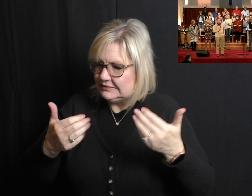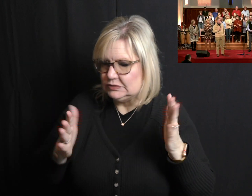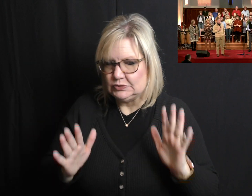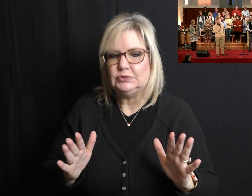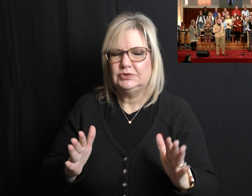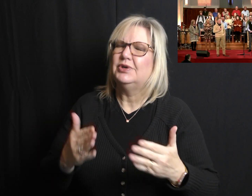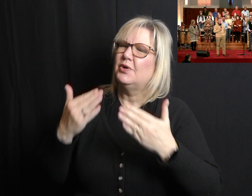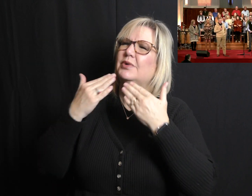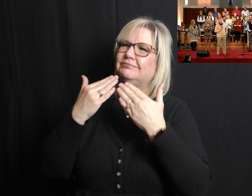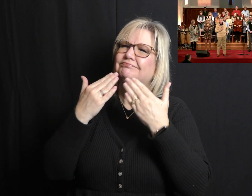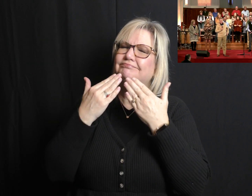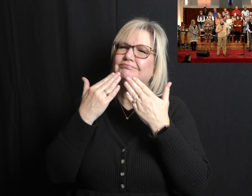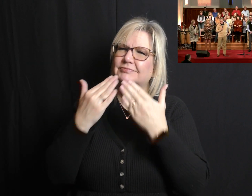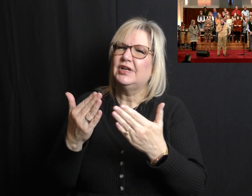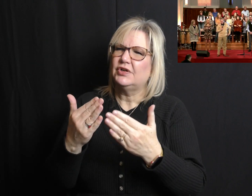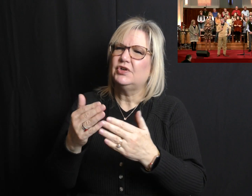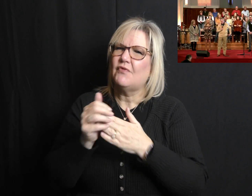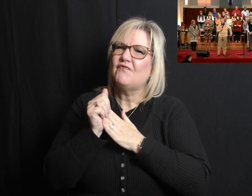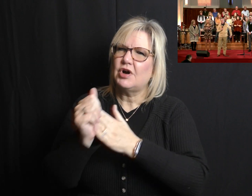Yeah.